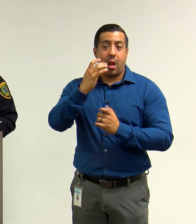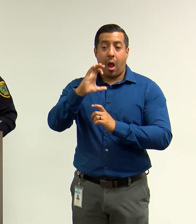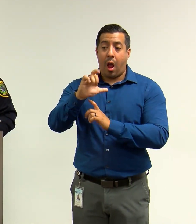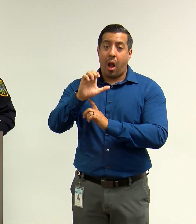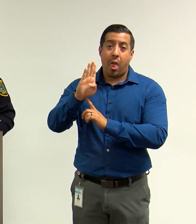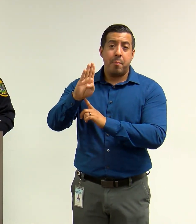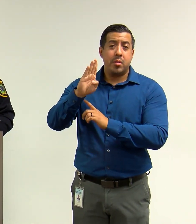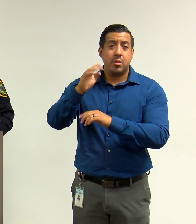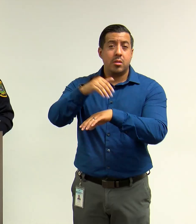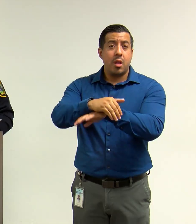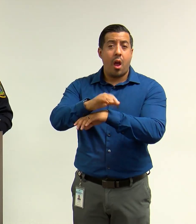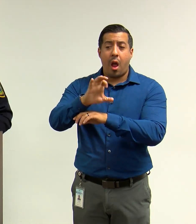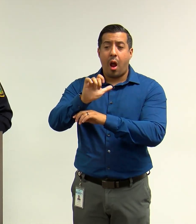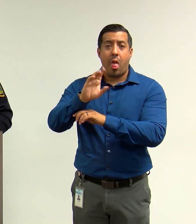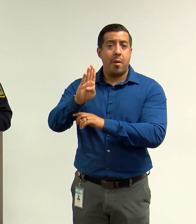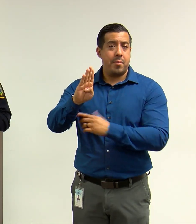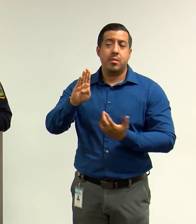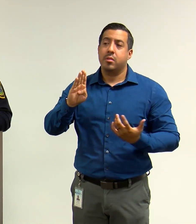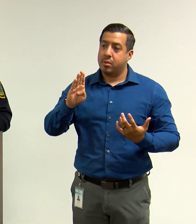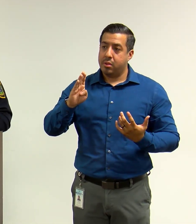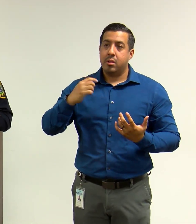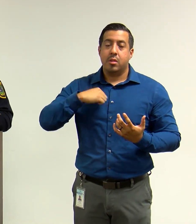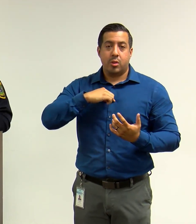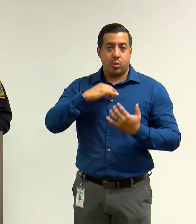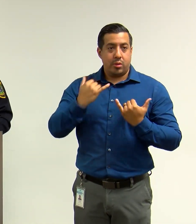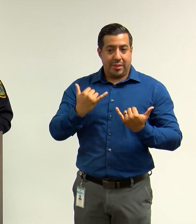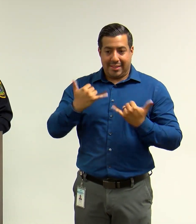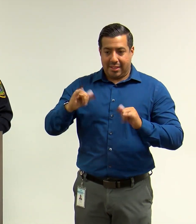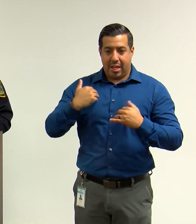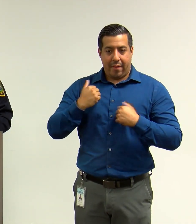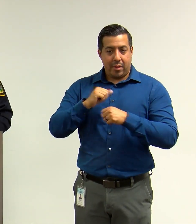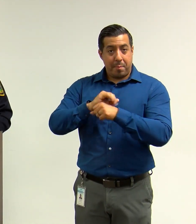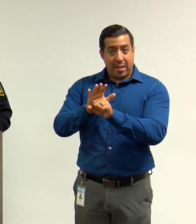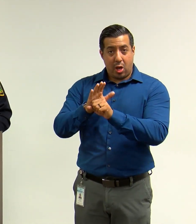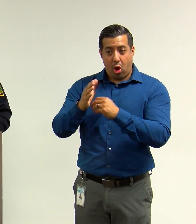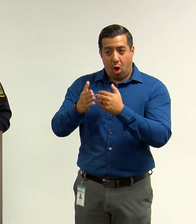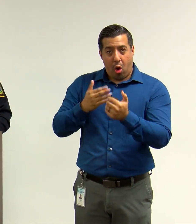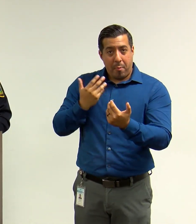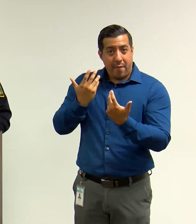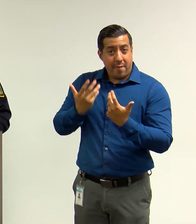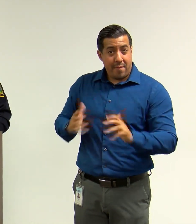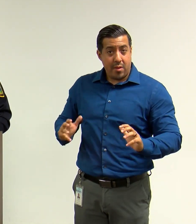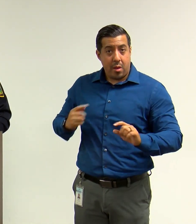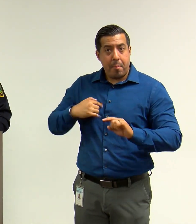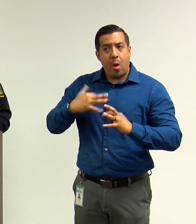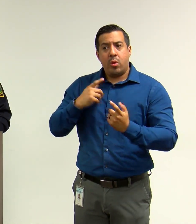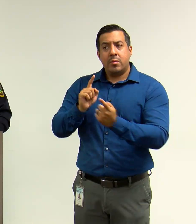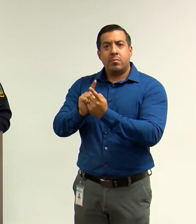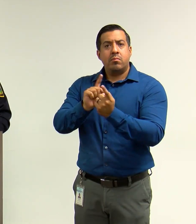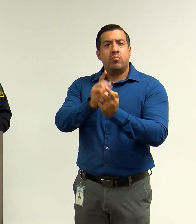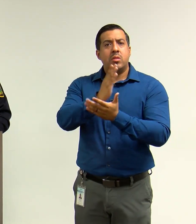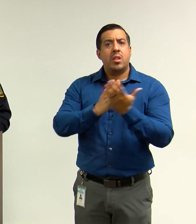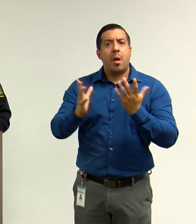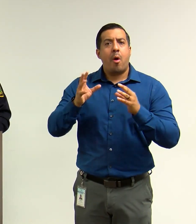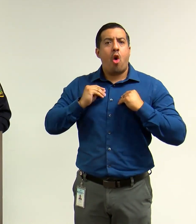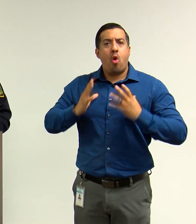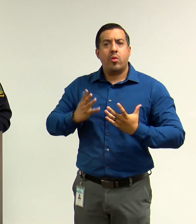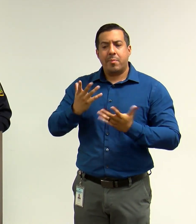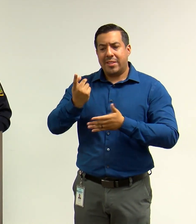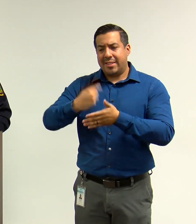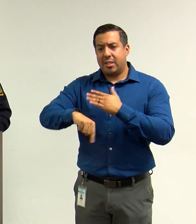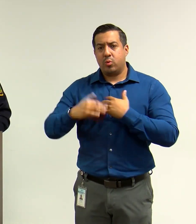okay, nightclubs. We're still at the end of a pandemic, so I want to meet with the owners sometime next